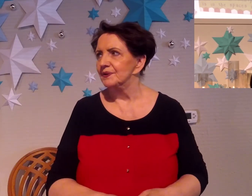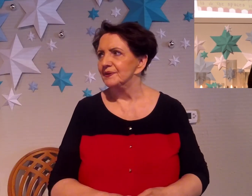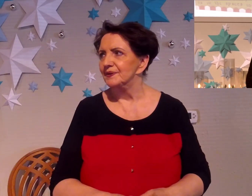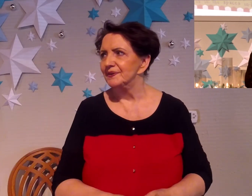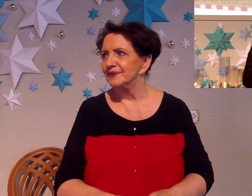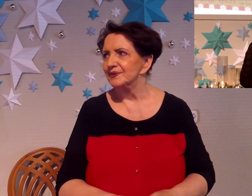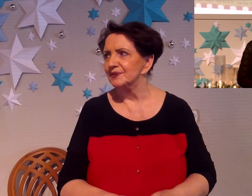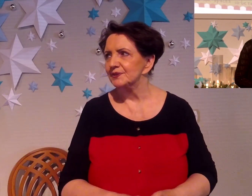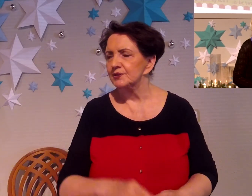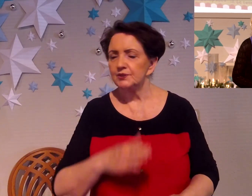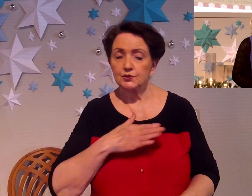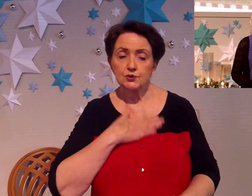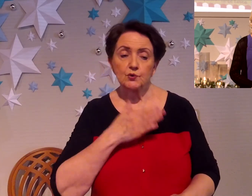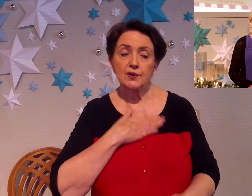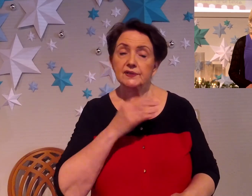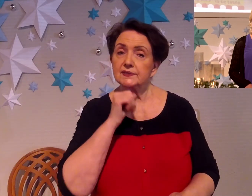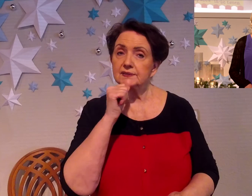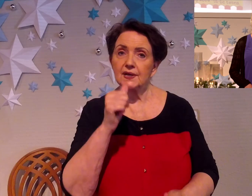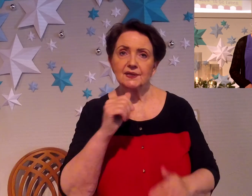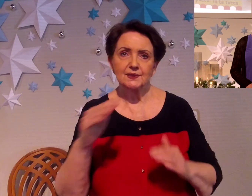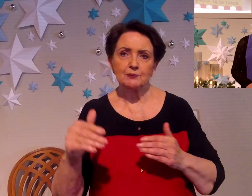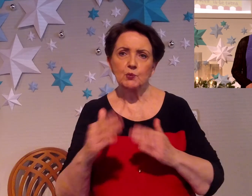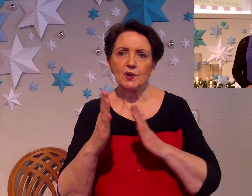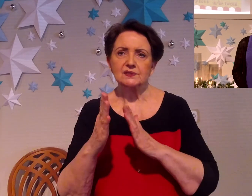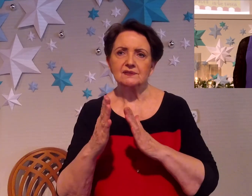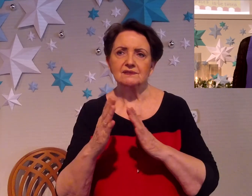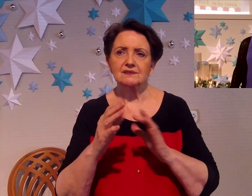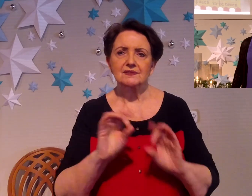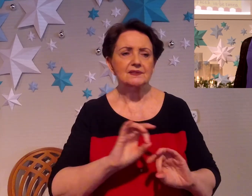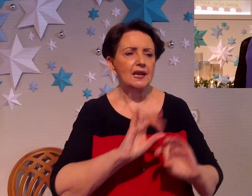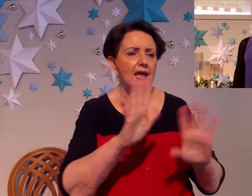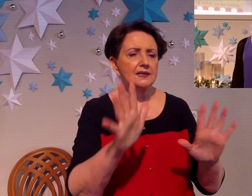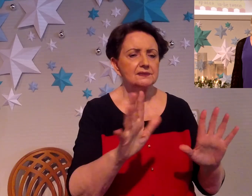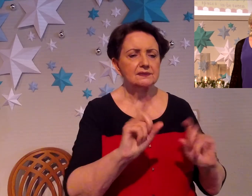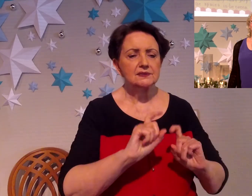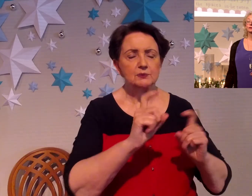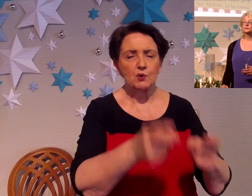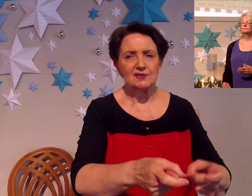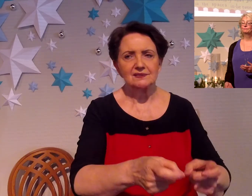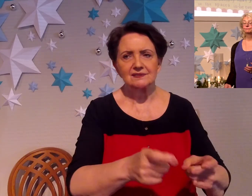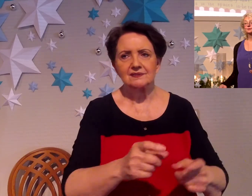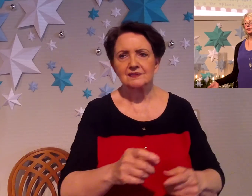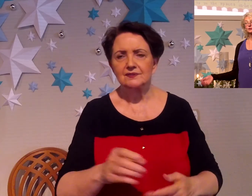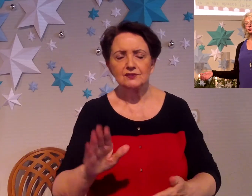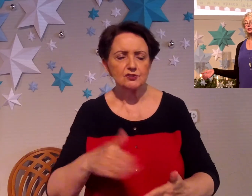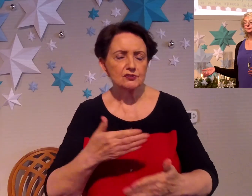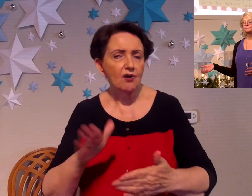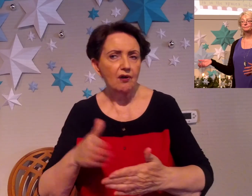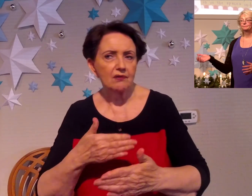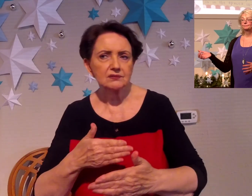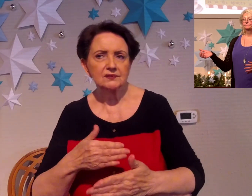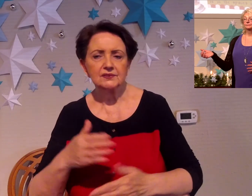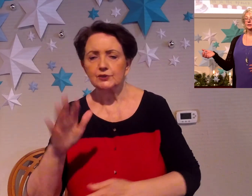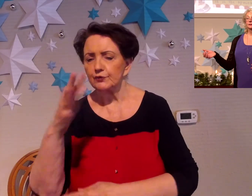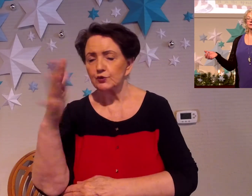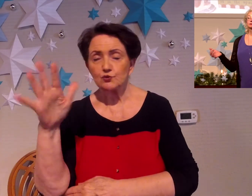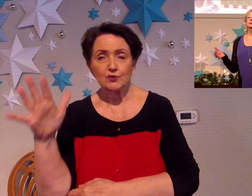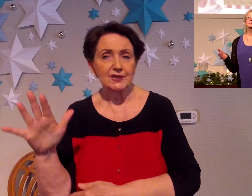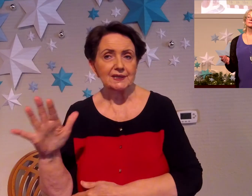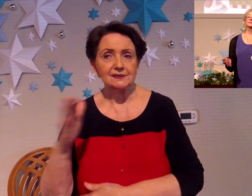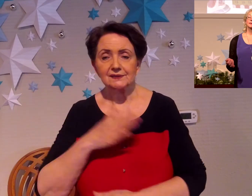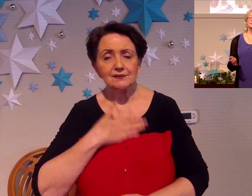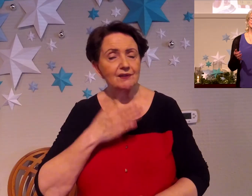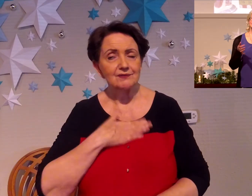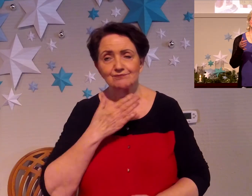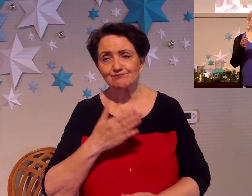Joy is not in the presents. It's not in the lights. It's not in the carols. It's not in the tree. Joy